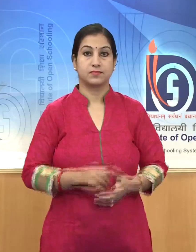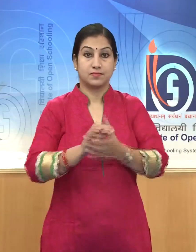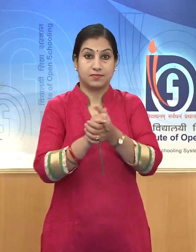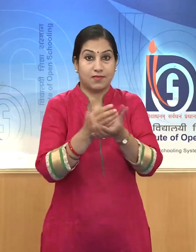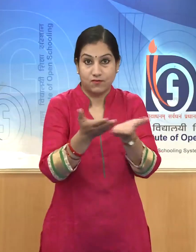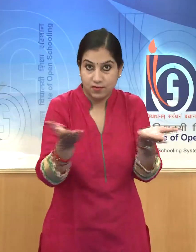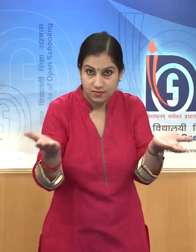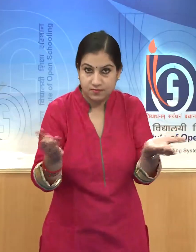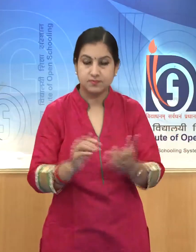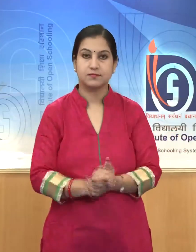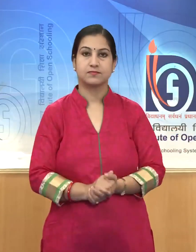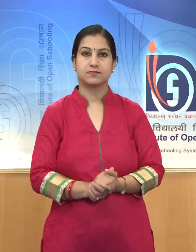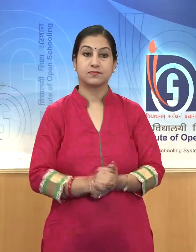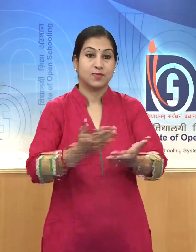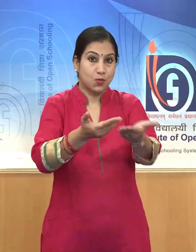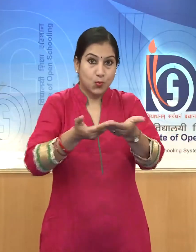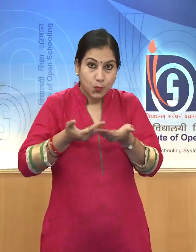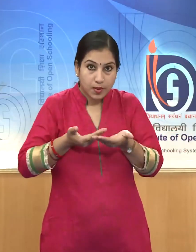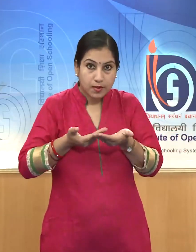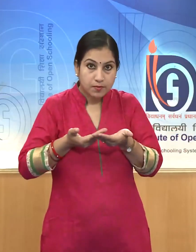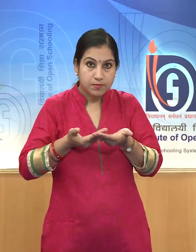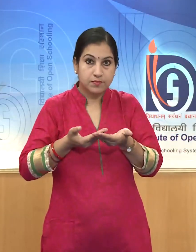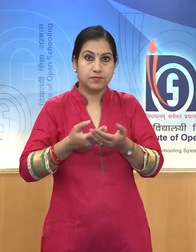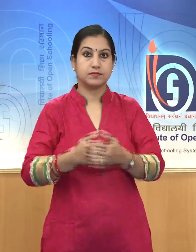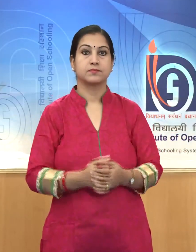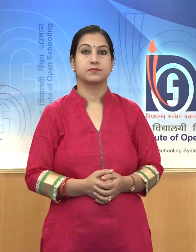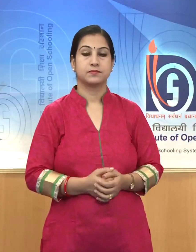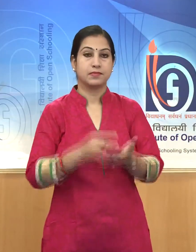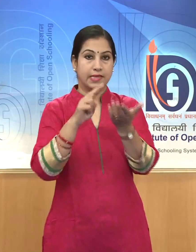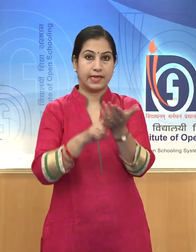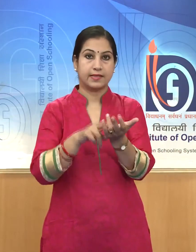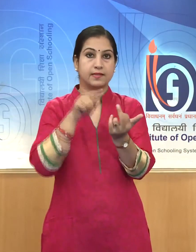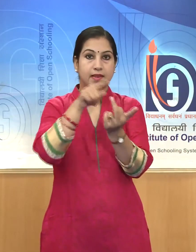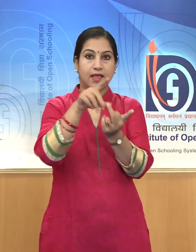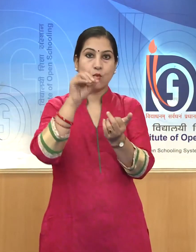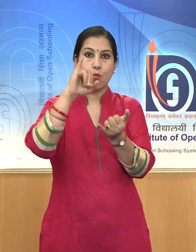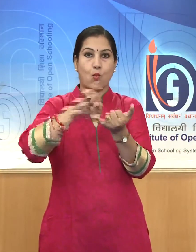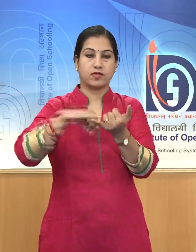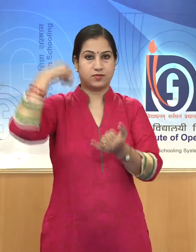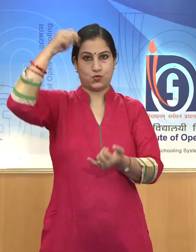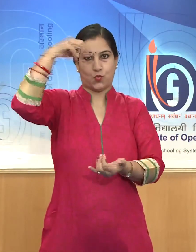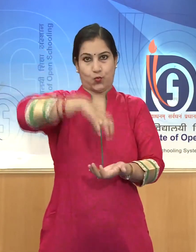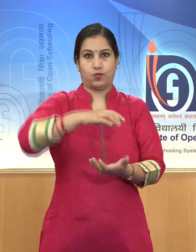Dear friends, welcome to the NIOS studio.